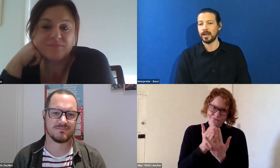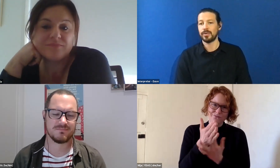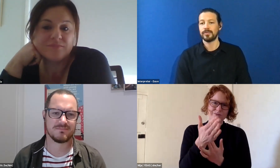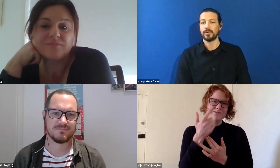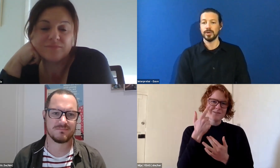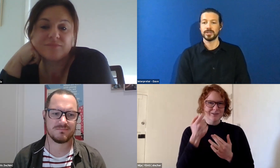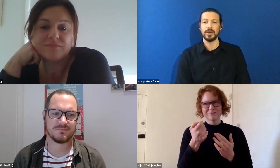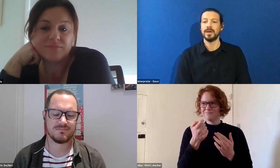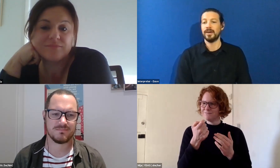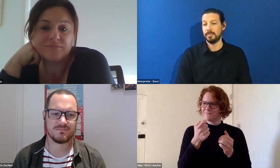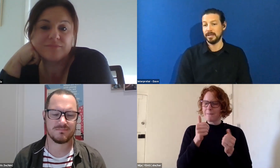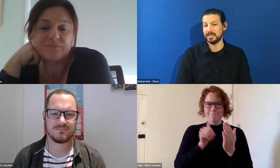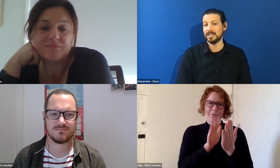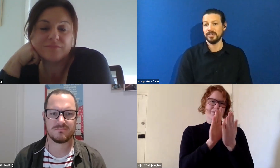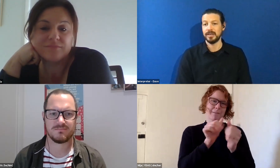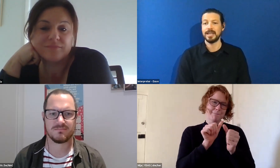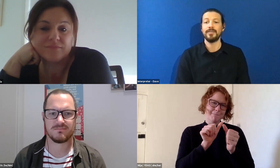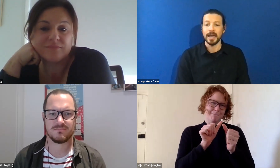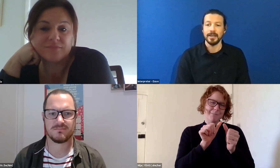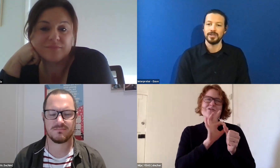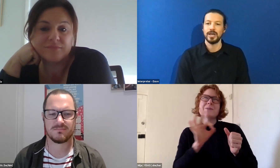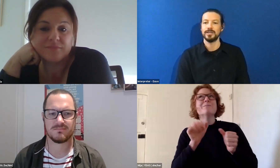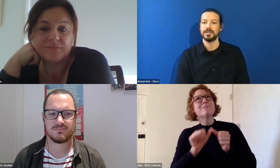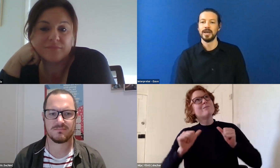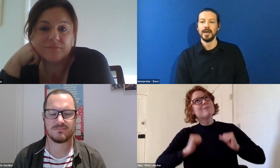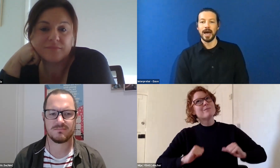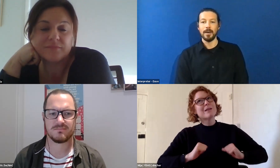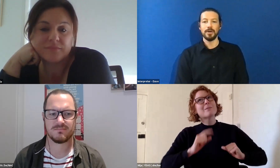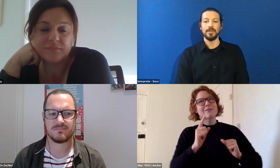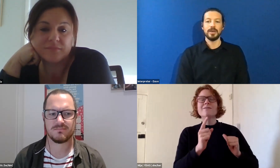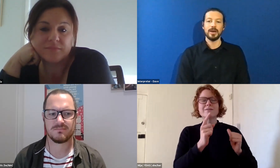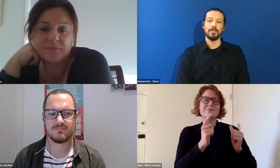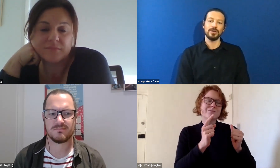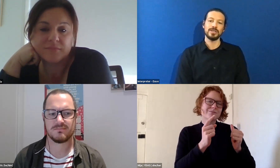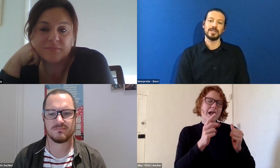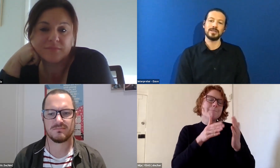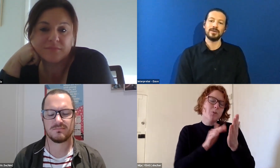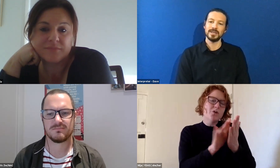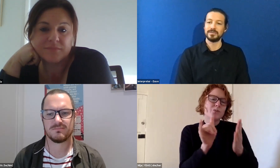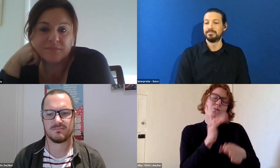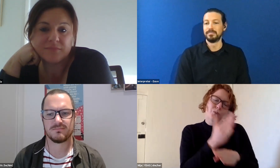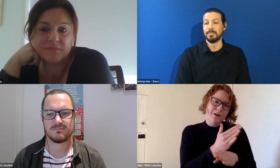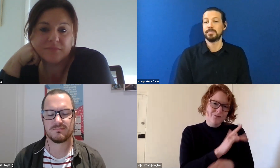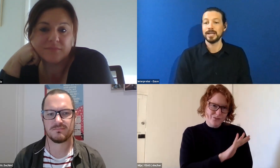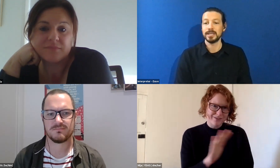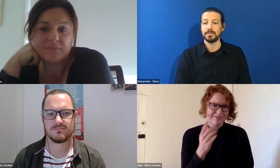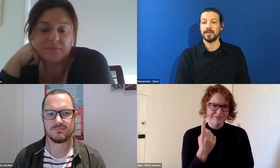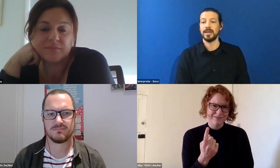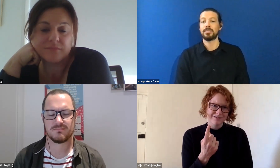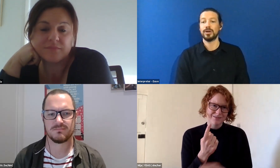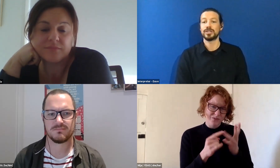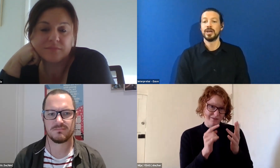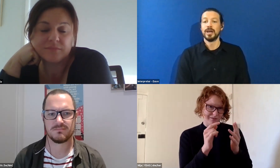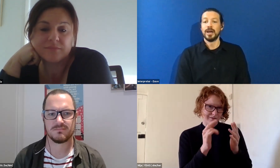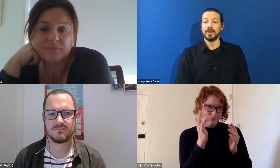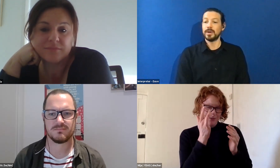and supporting one another, of course. So we have been successful in navigating these challenges. But the approaches isn't always best practice,